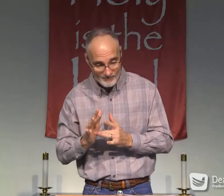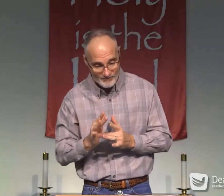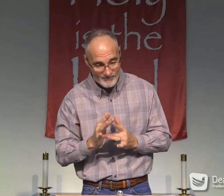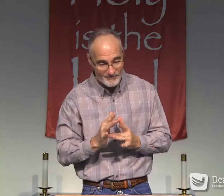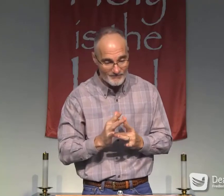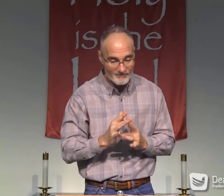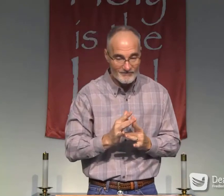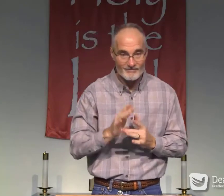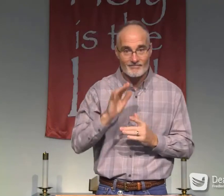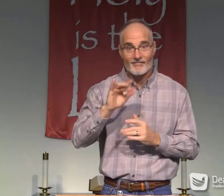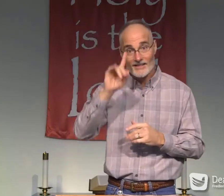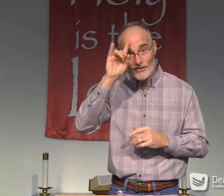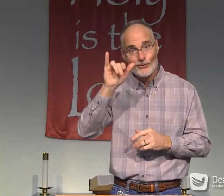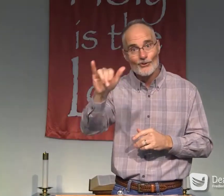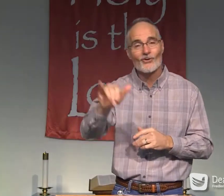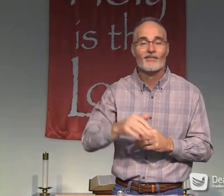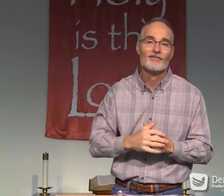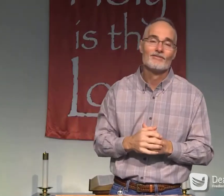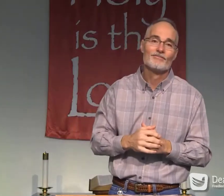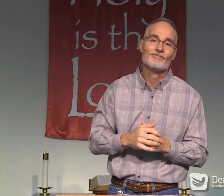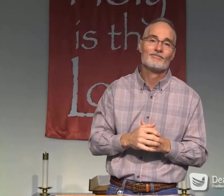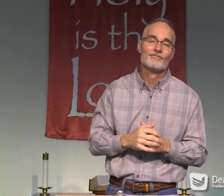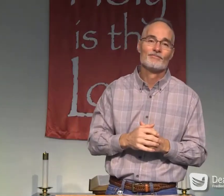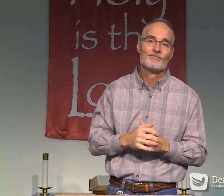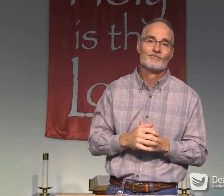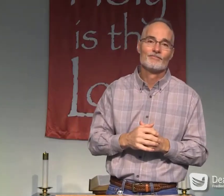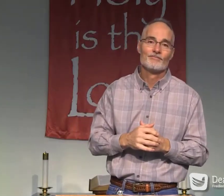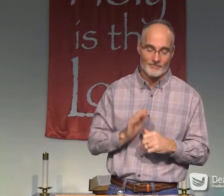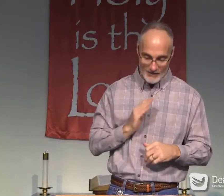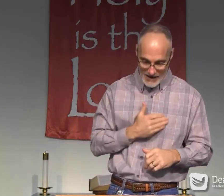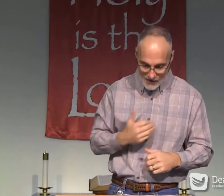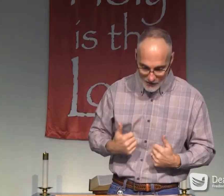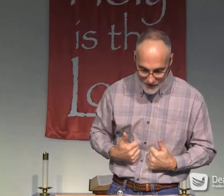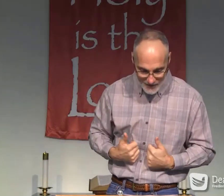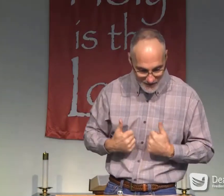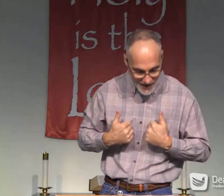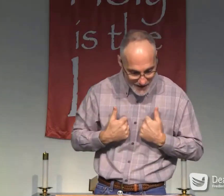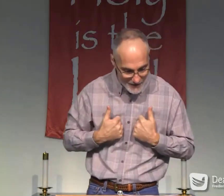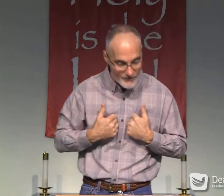helped a neighbor for Jesus, that's eternal.